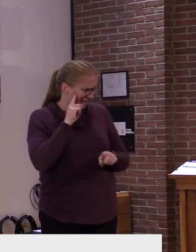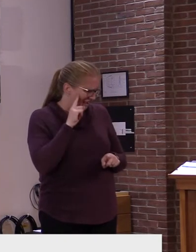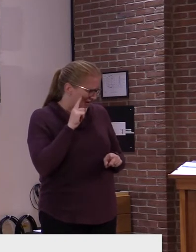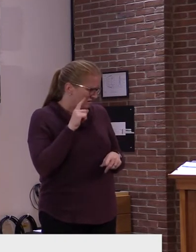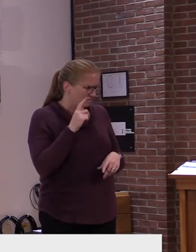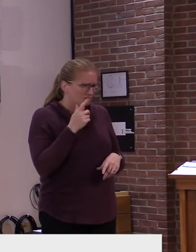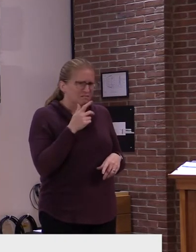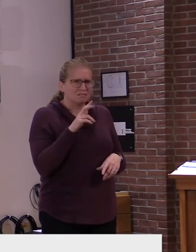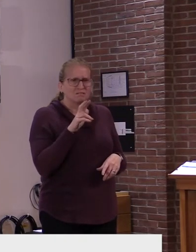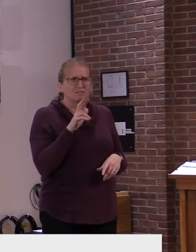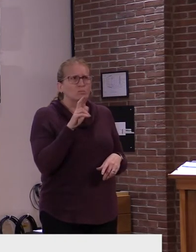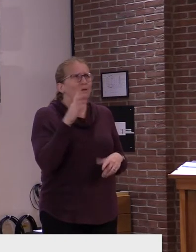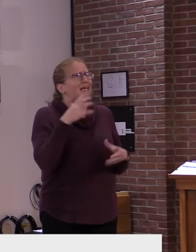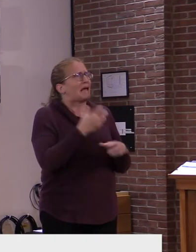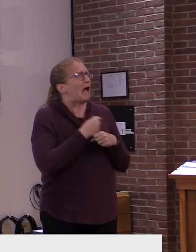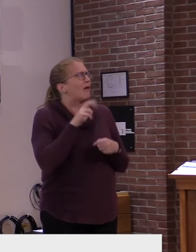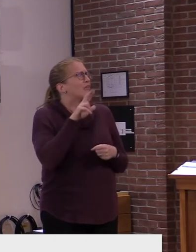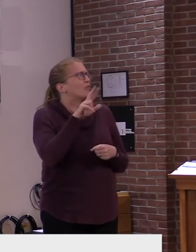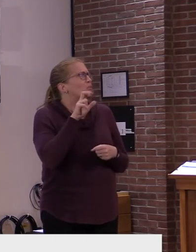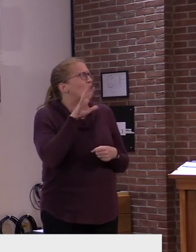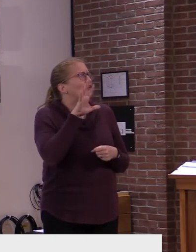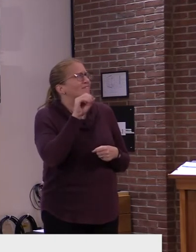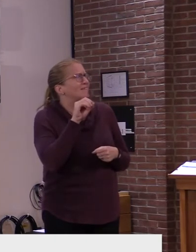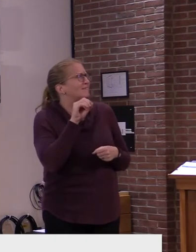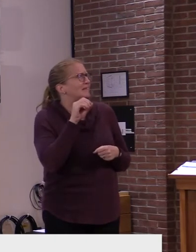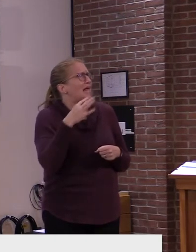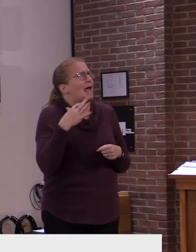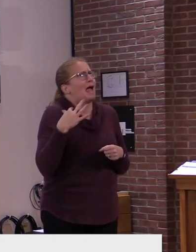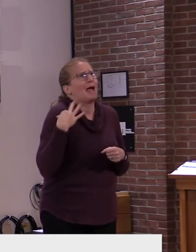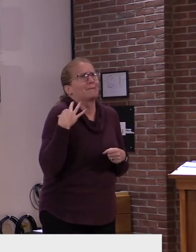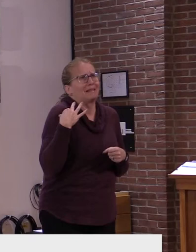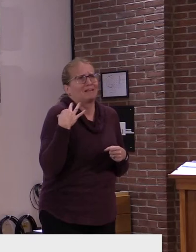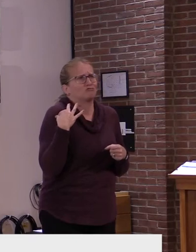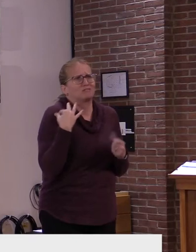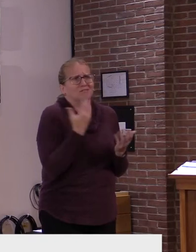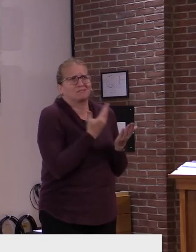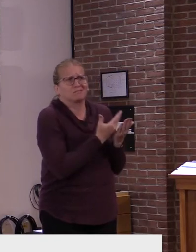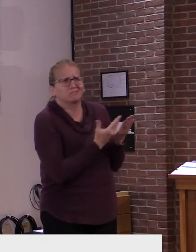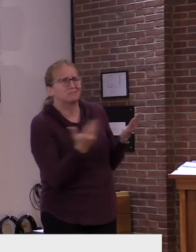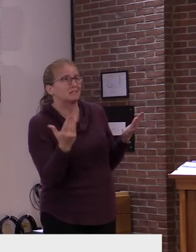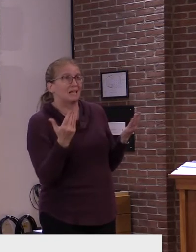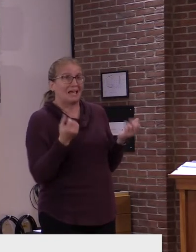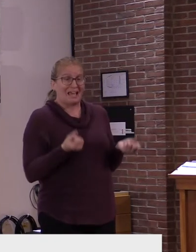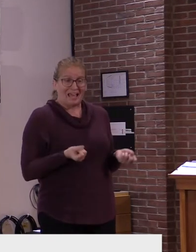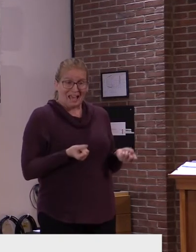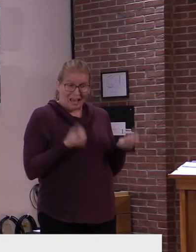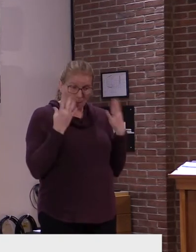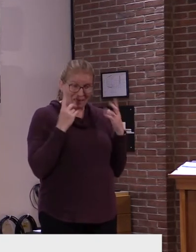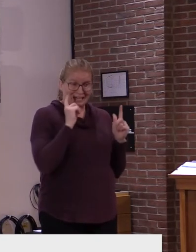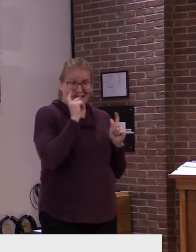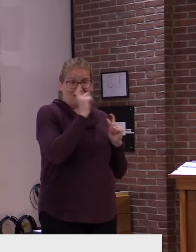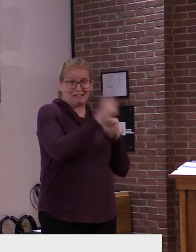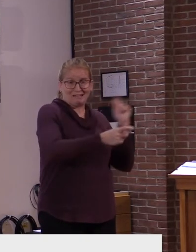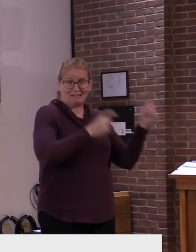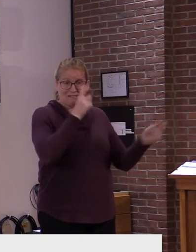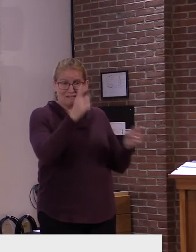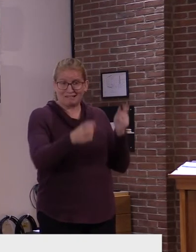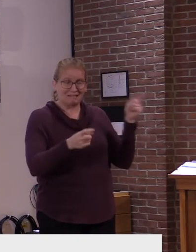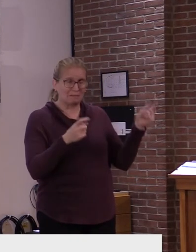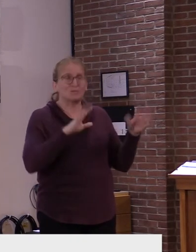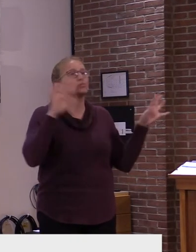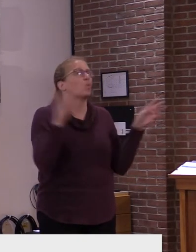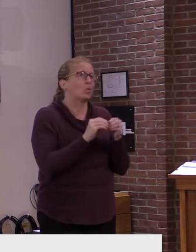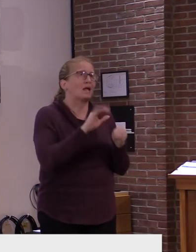were 350 applications. I can't remember how many that we provided in terms of the money, but it